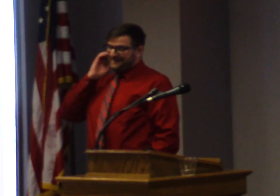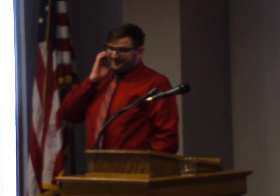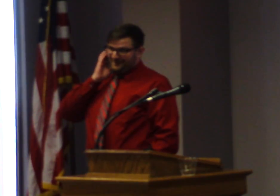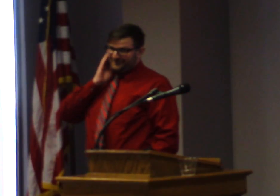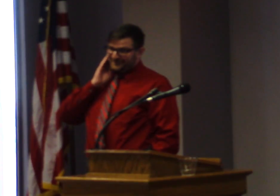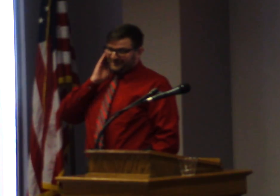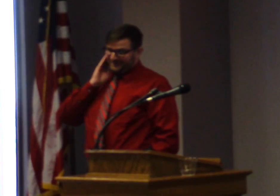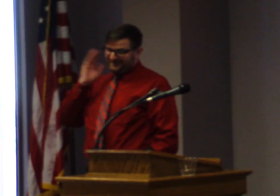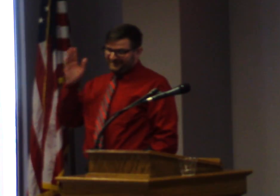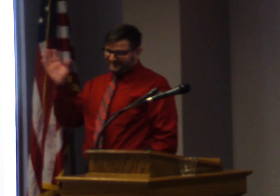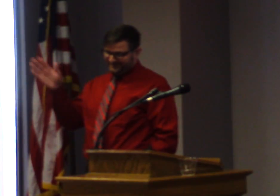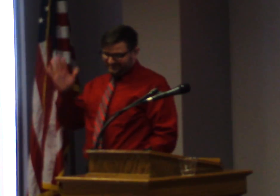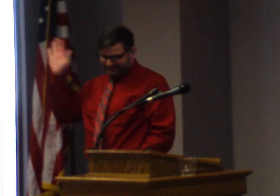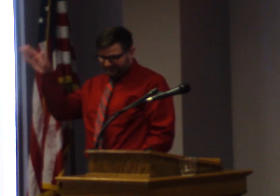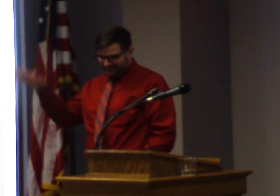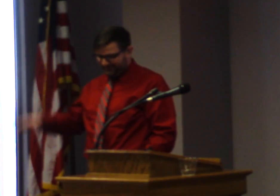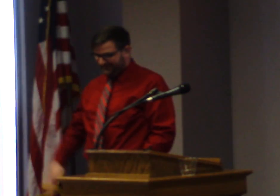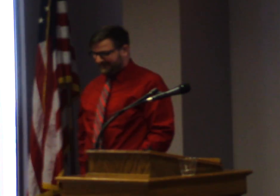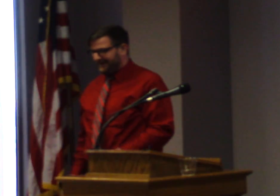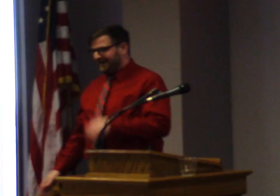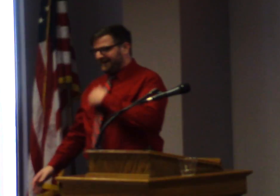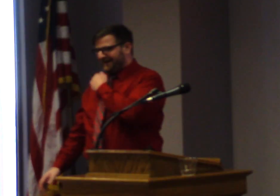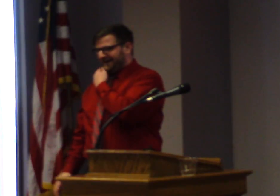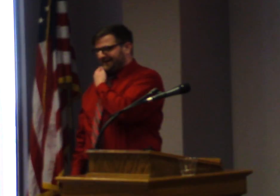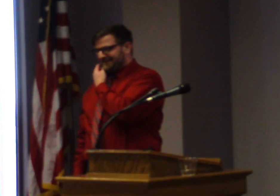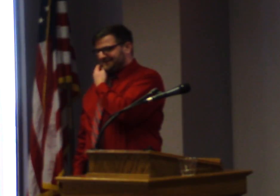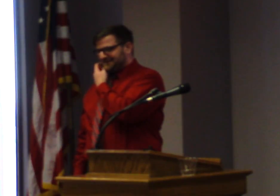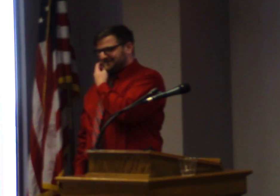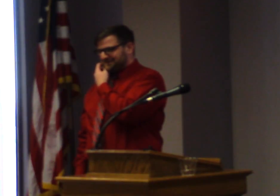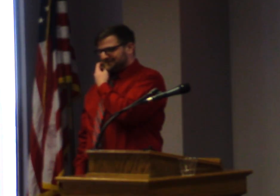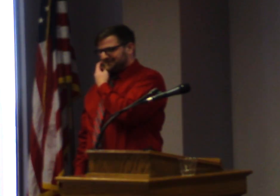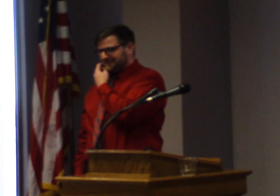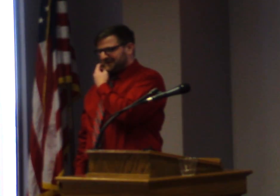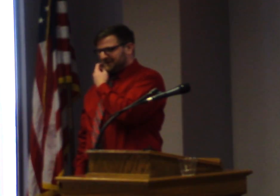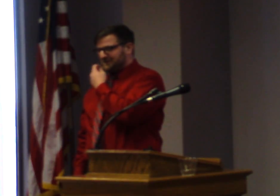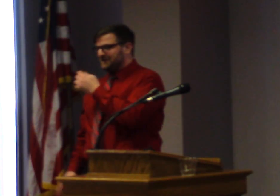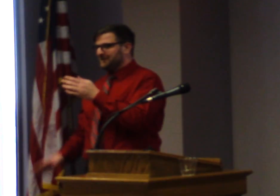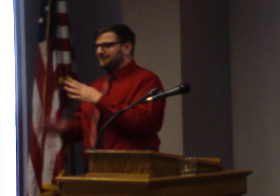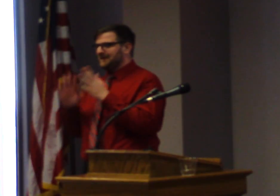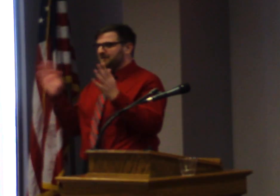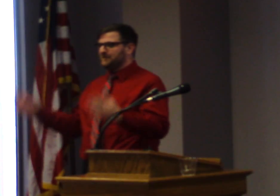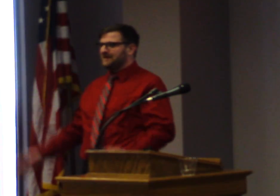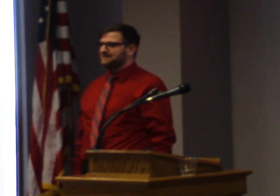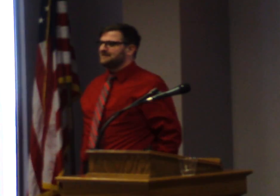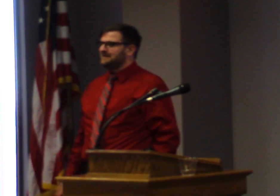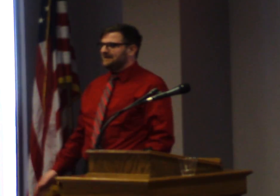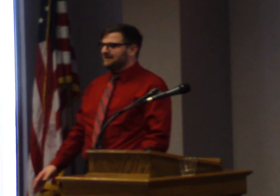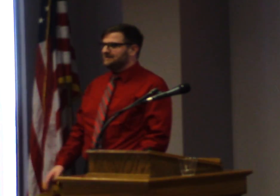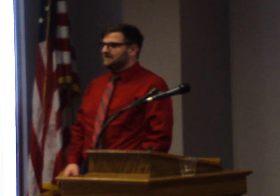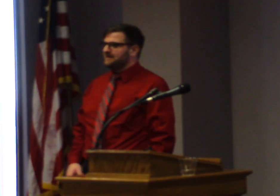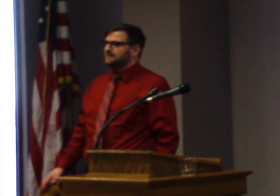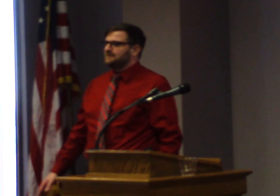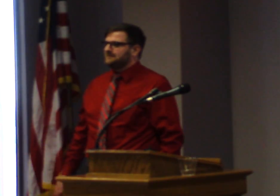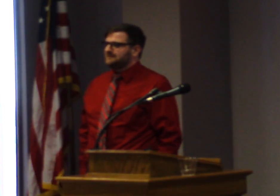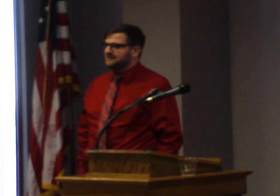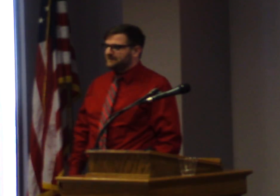I'm also hard of hearing, so keep that in mind. All right. Do you know anybody who has an intellectual